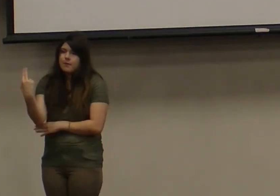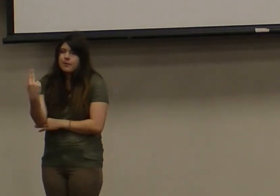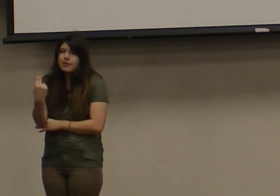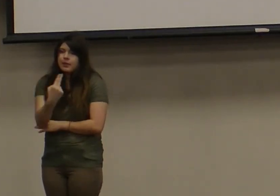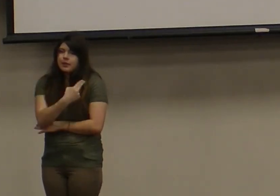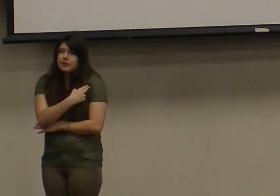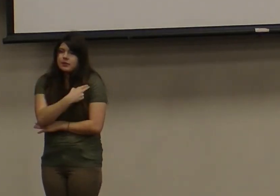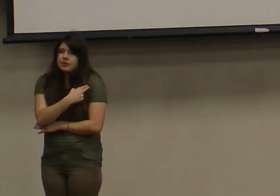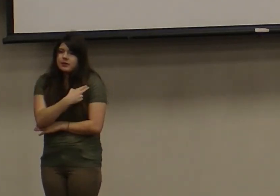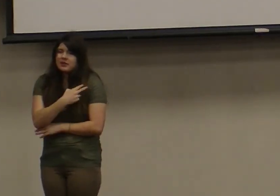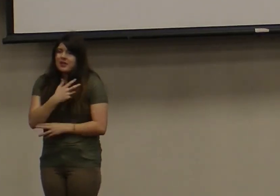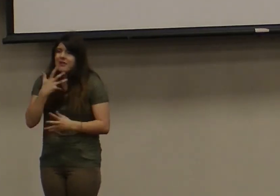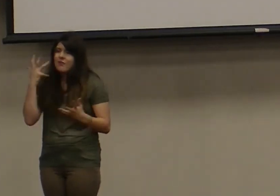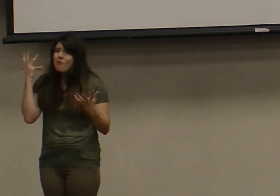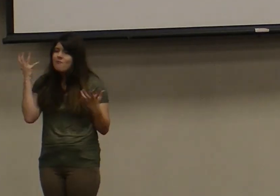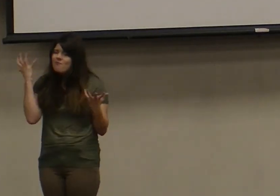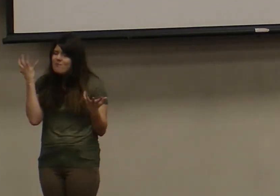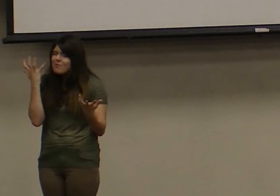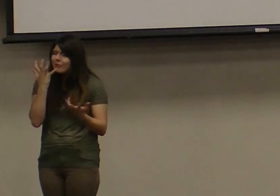That's an